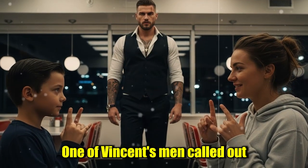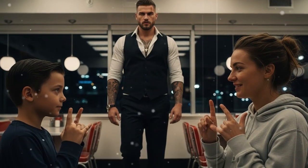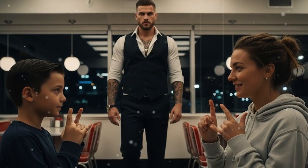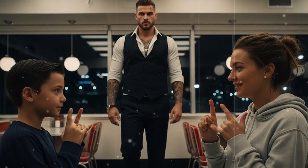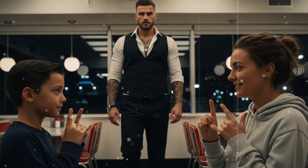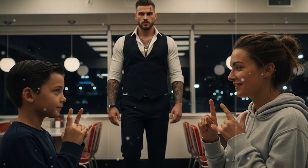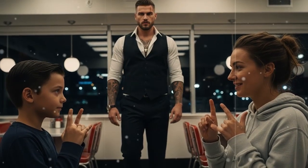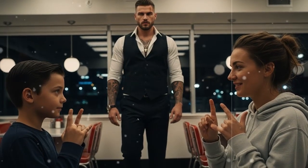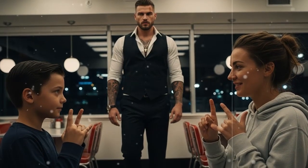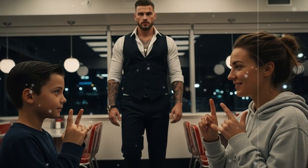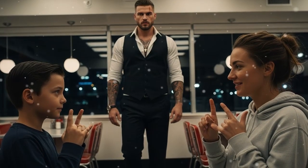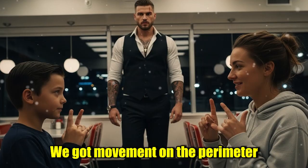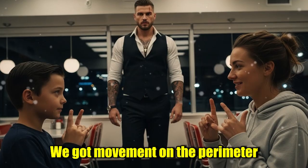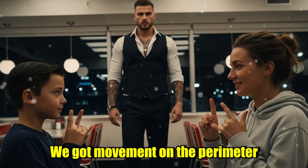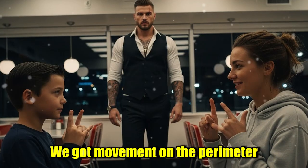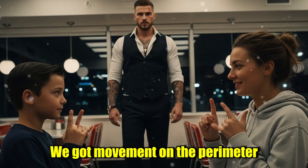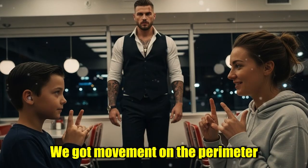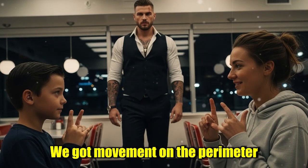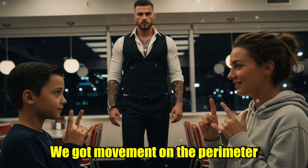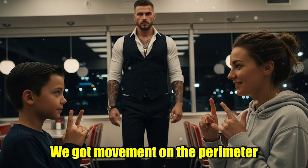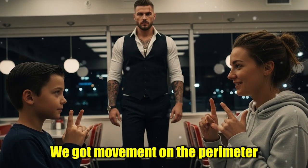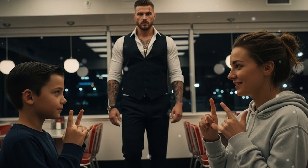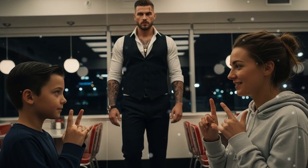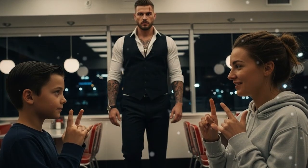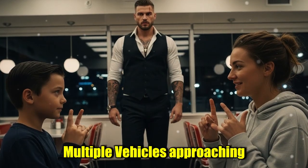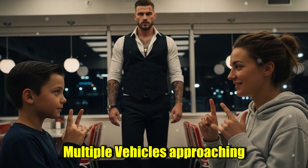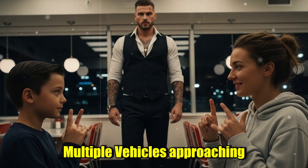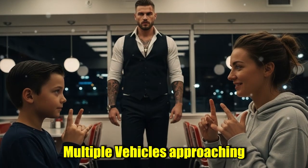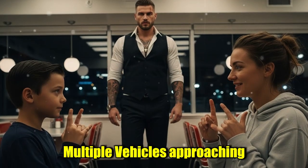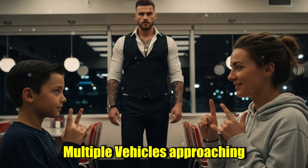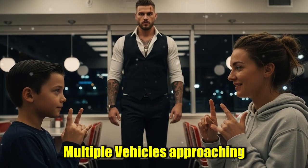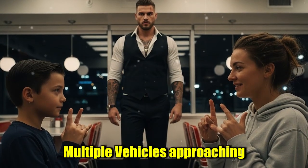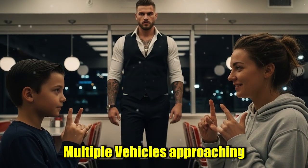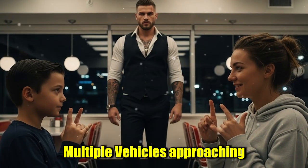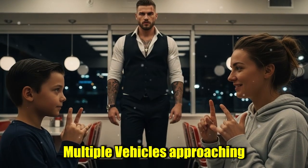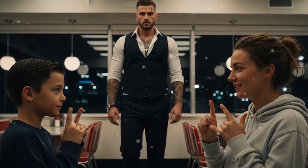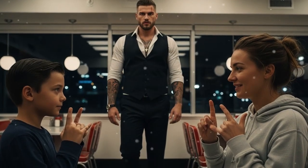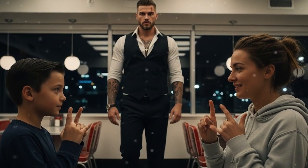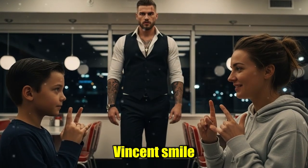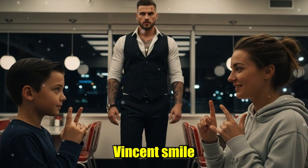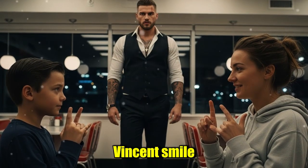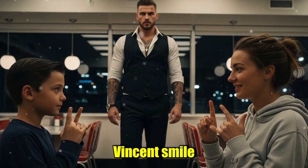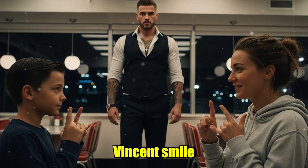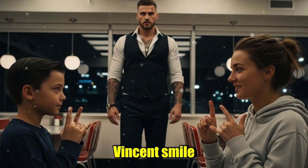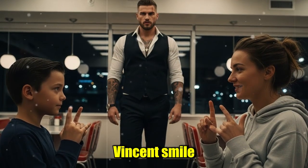out. Boss, we got movement on the perimeter. Multiple vehicles approaching fast. Vincent's smile